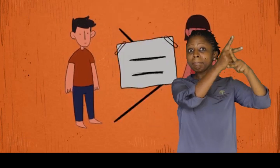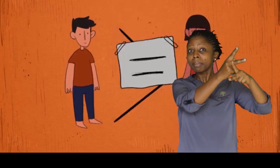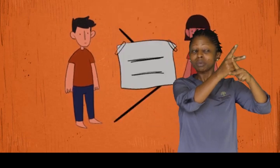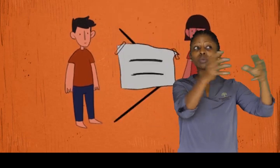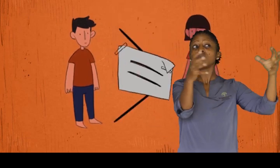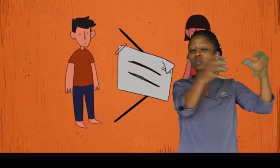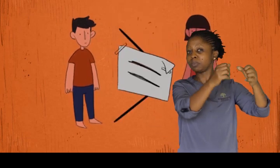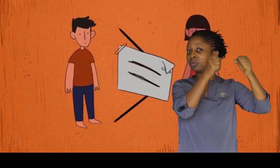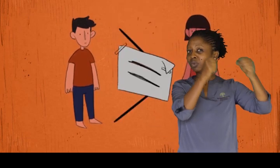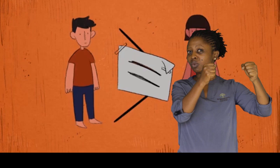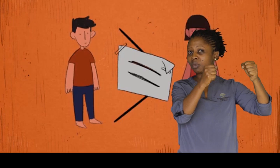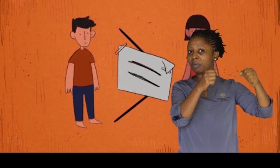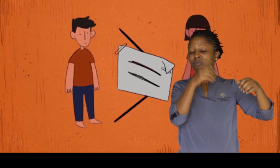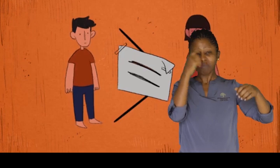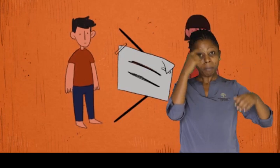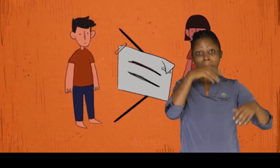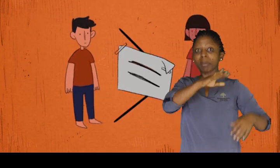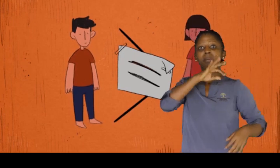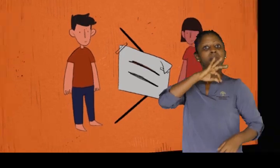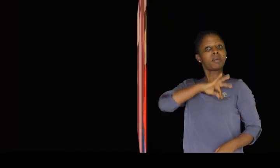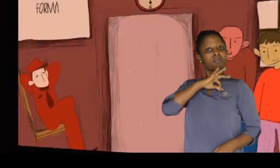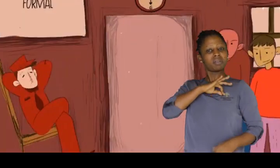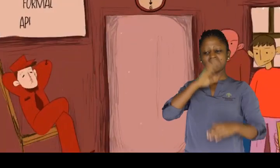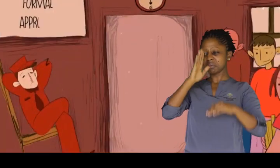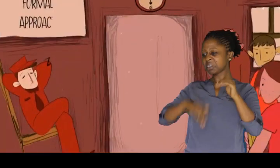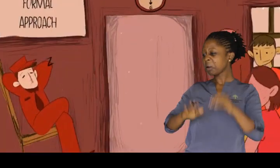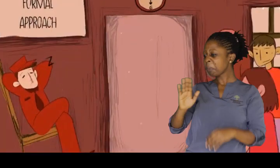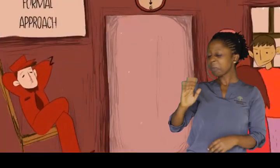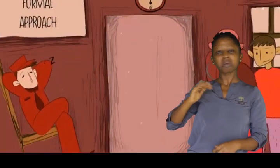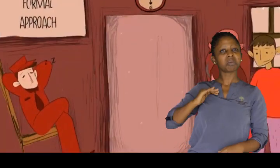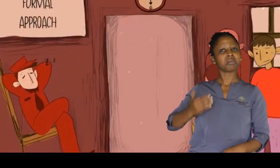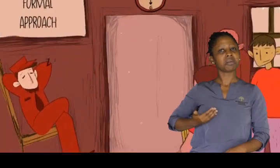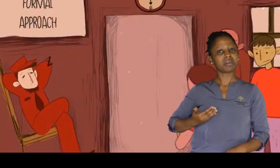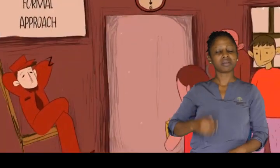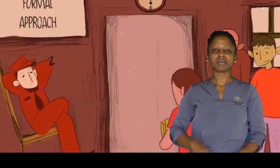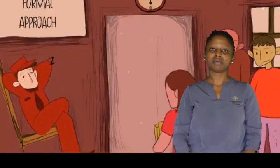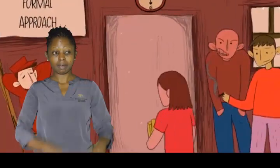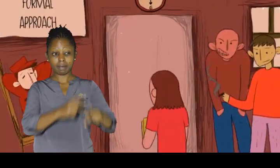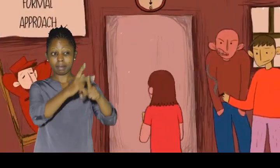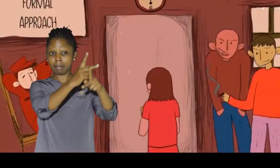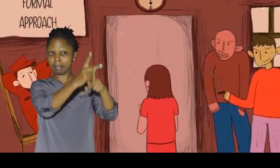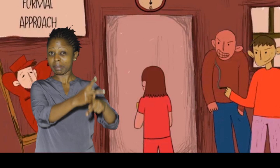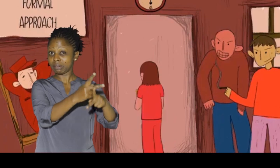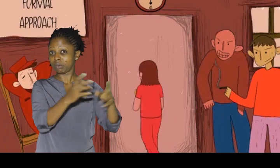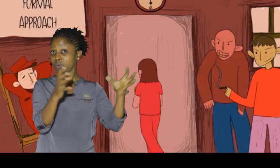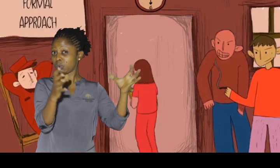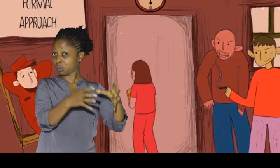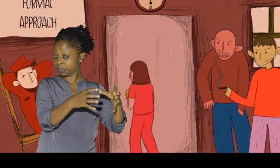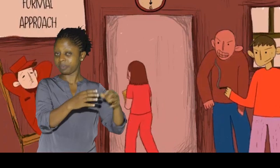benefits of patriarchy, which outweighed most of the progress made by women.